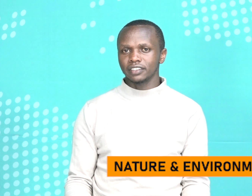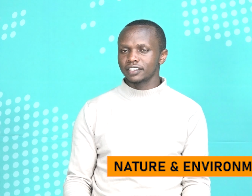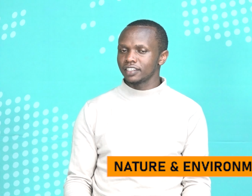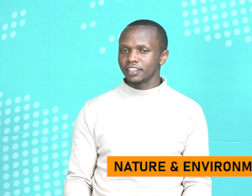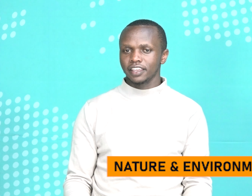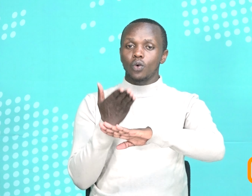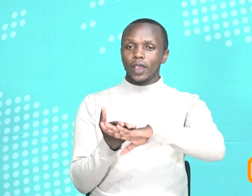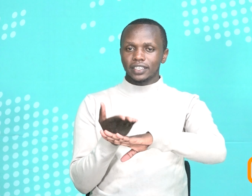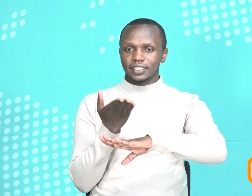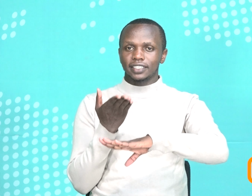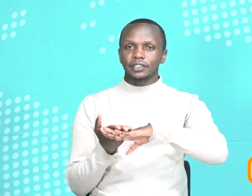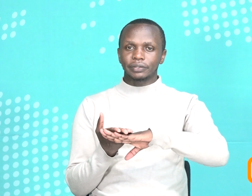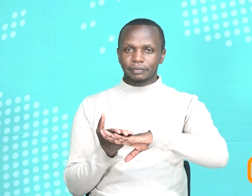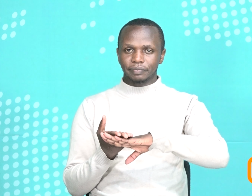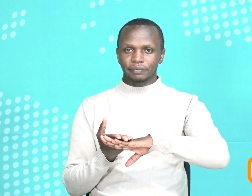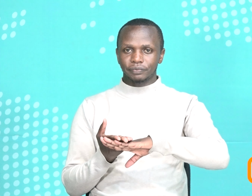environment. Wet,